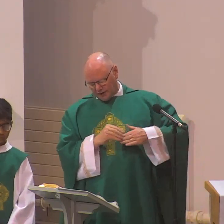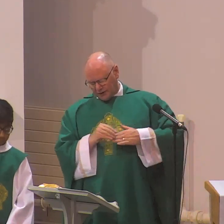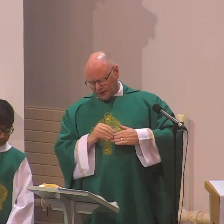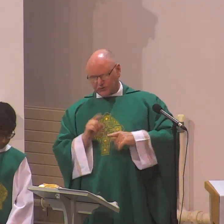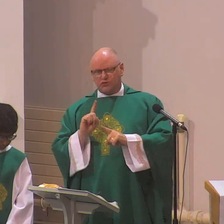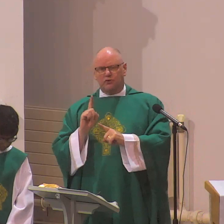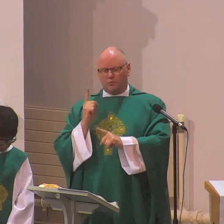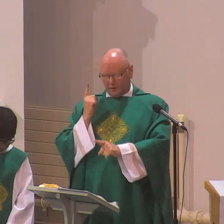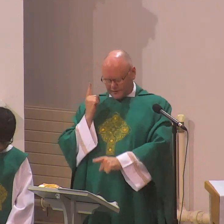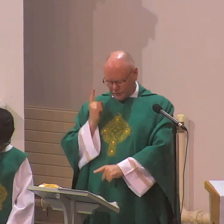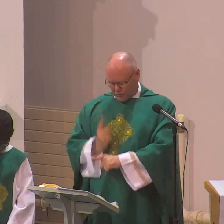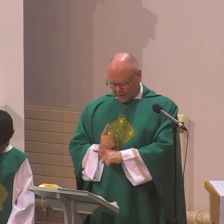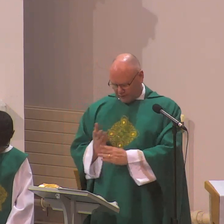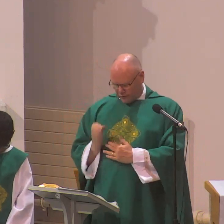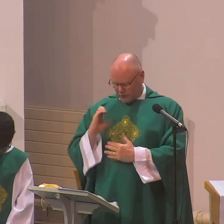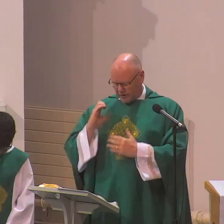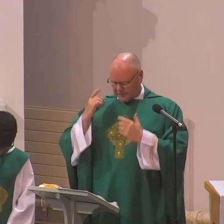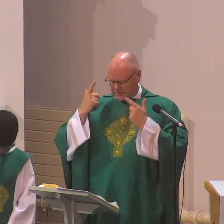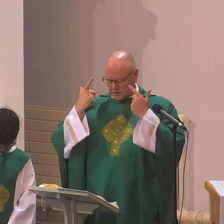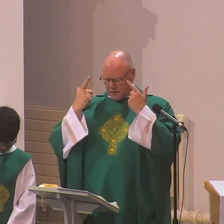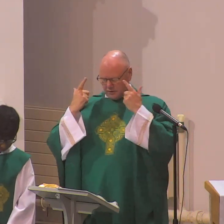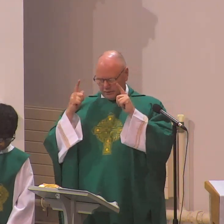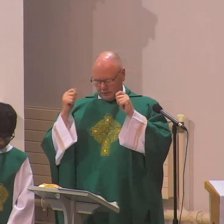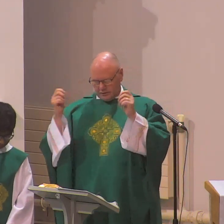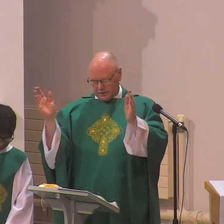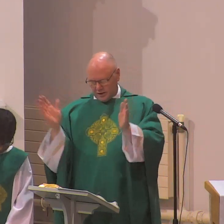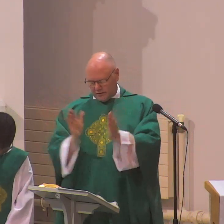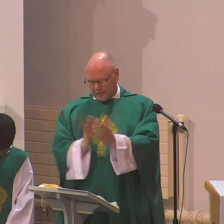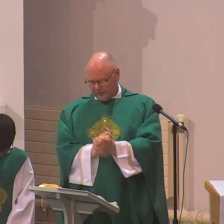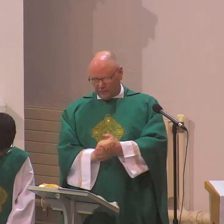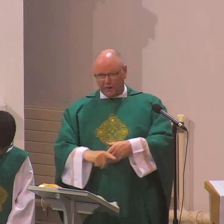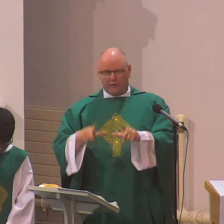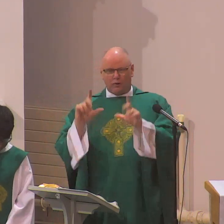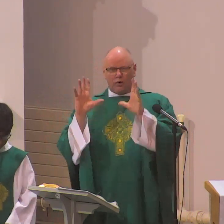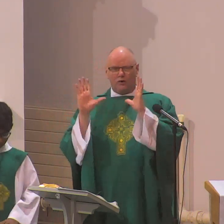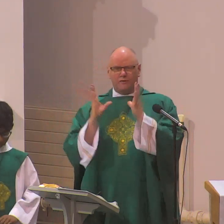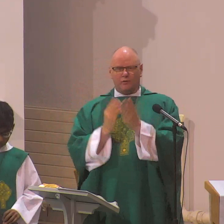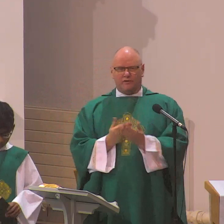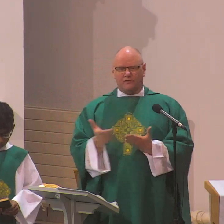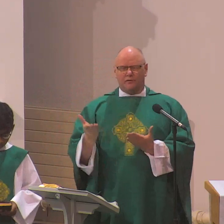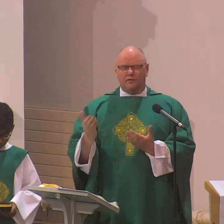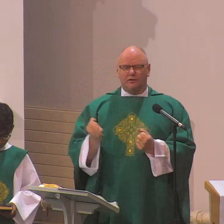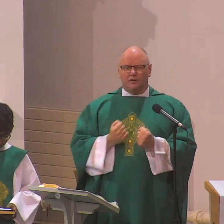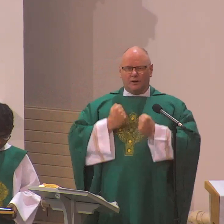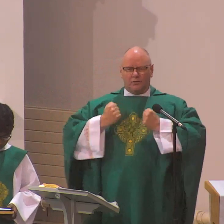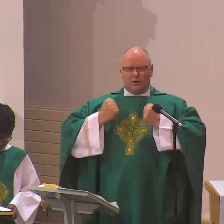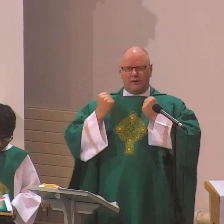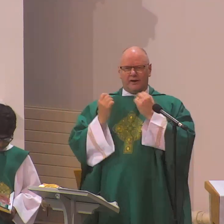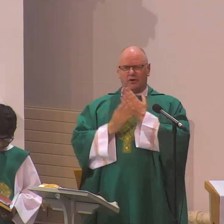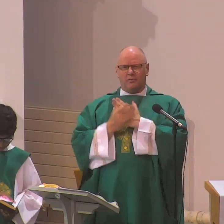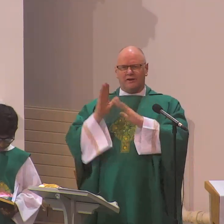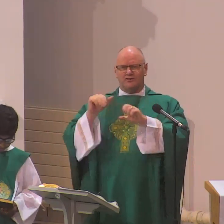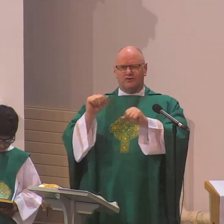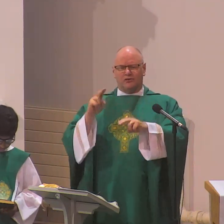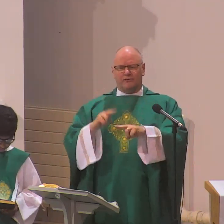and lead us to what is right. Through Christ our Lord. Amen. The Lord be with you. And may Almighty